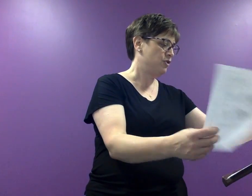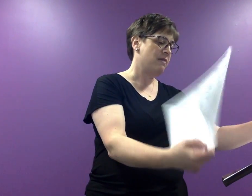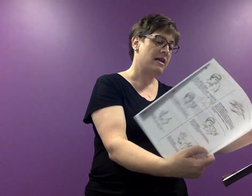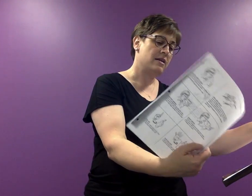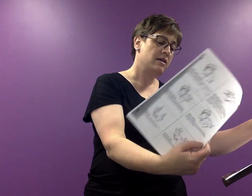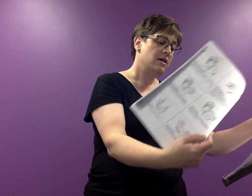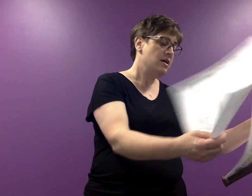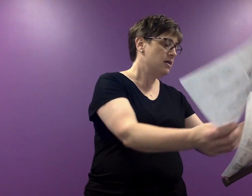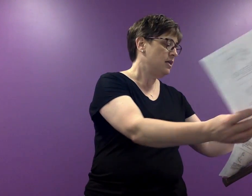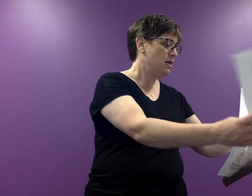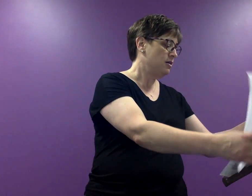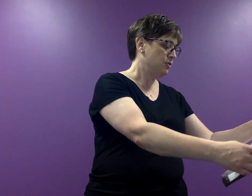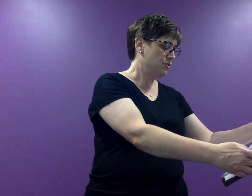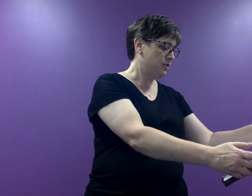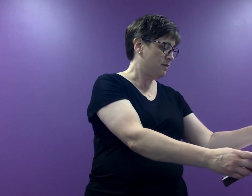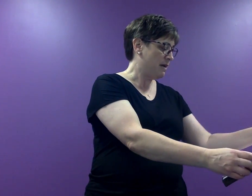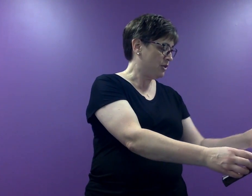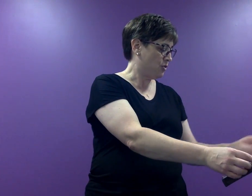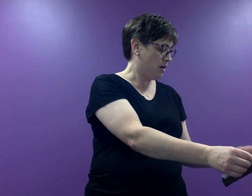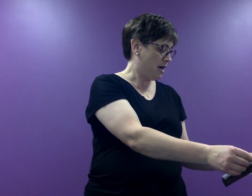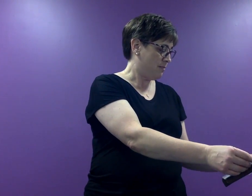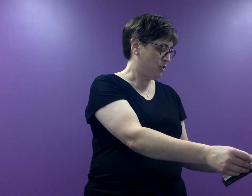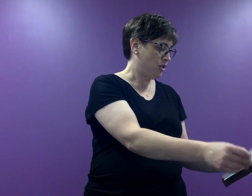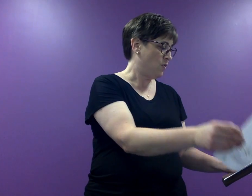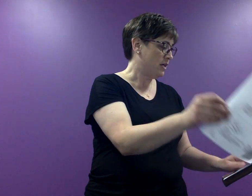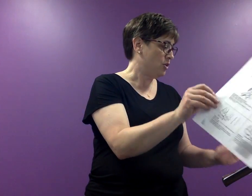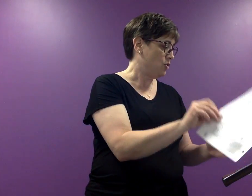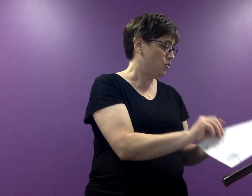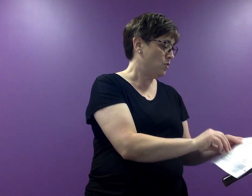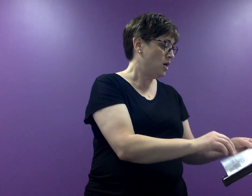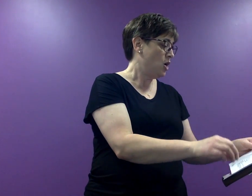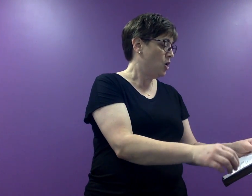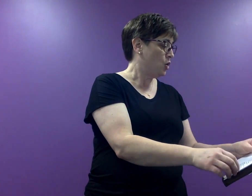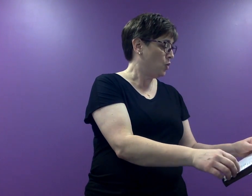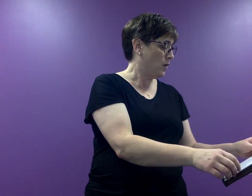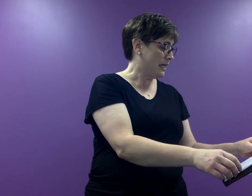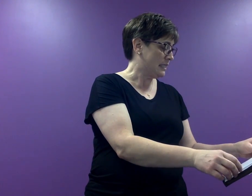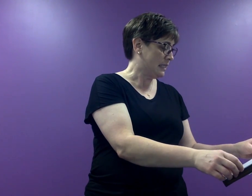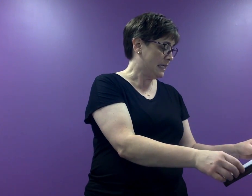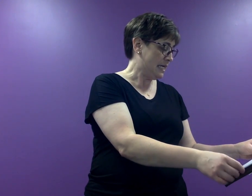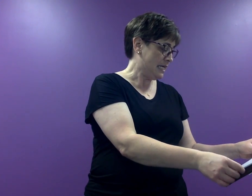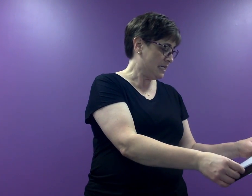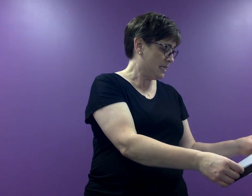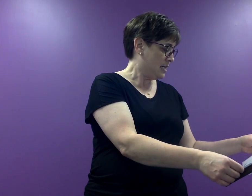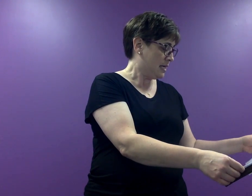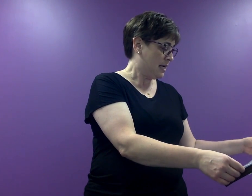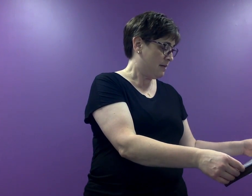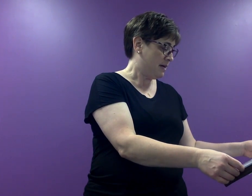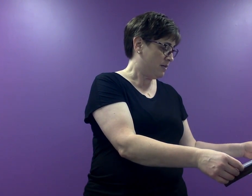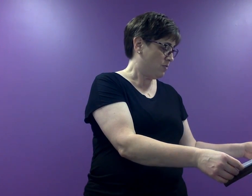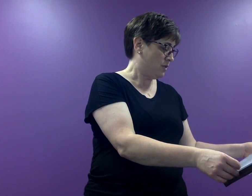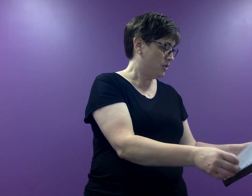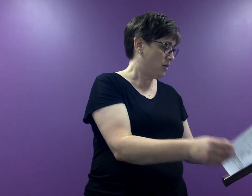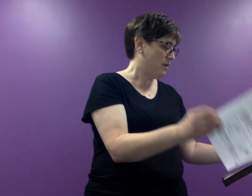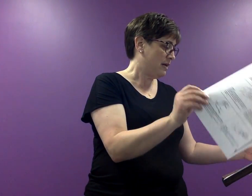my colors to make sure I'm showing you correctly. I don't want to show